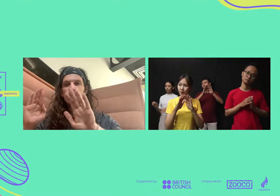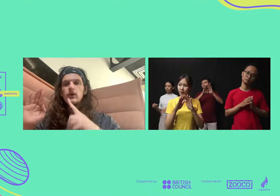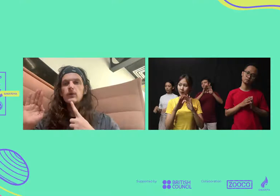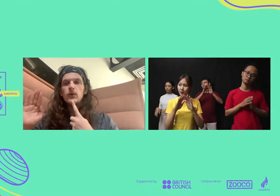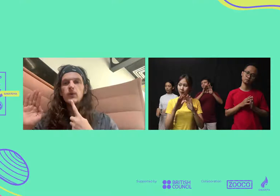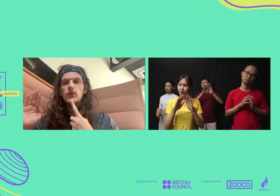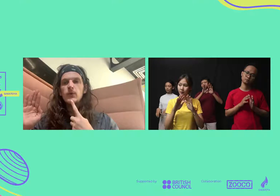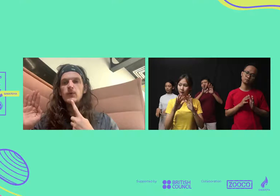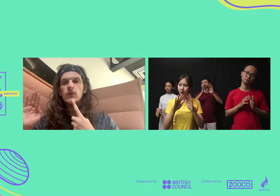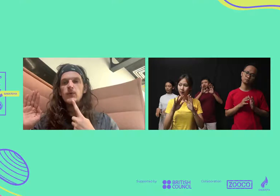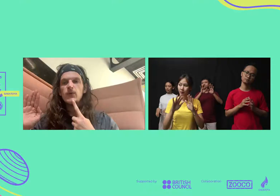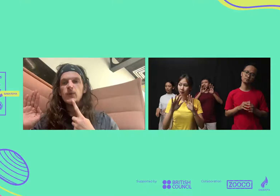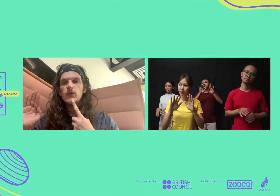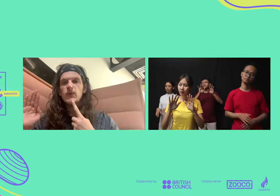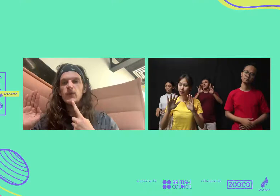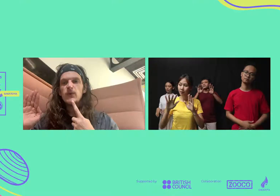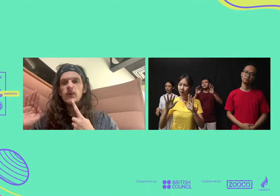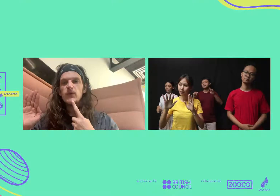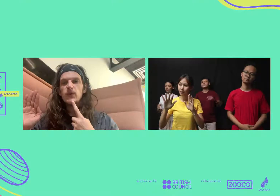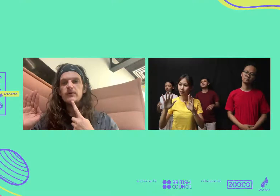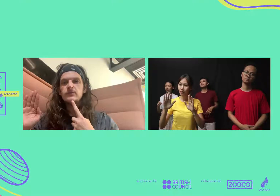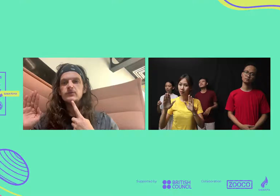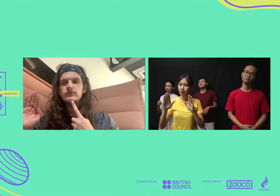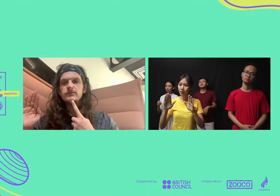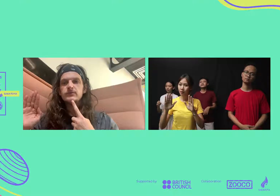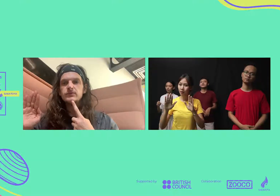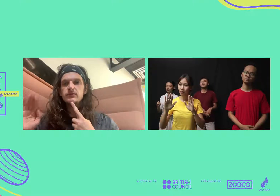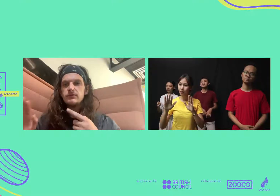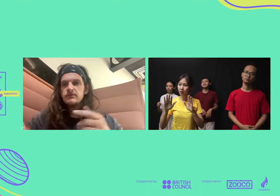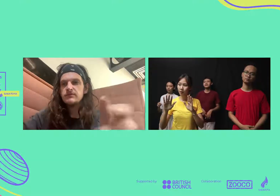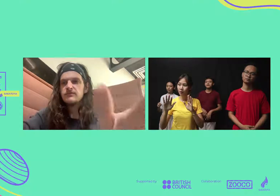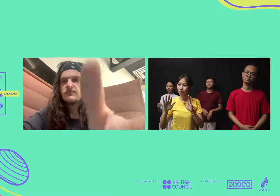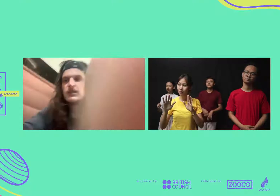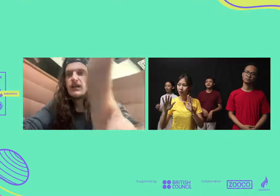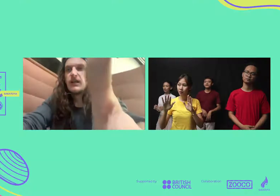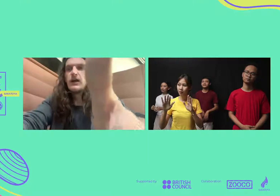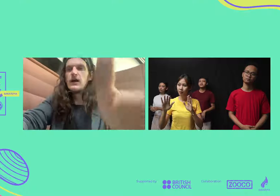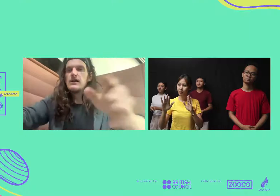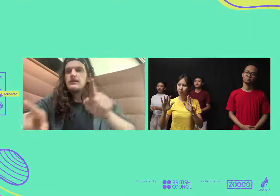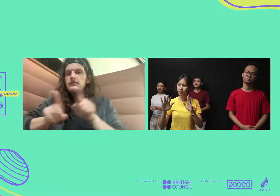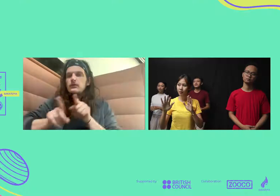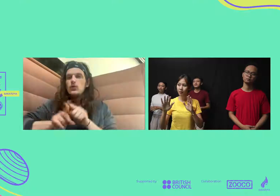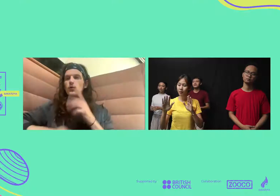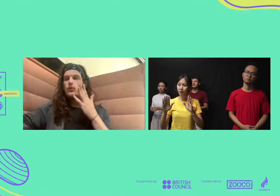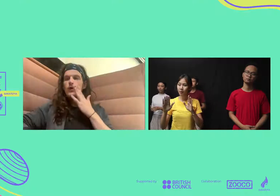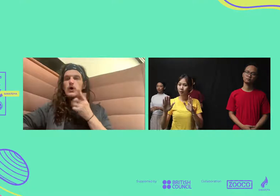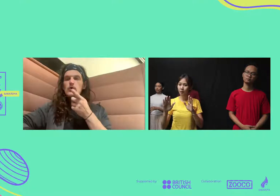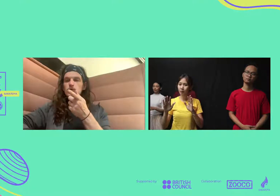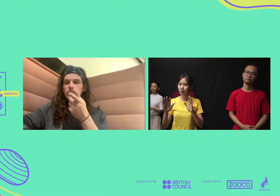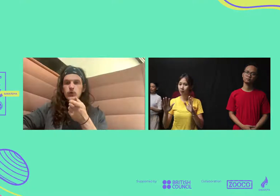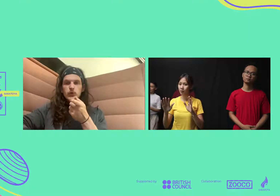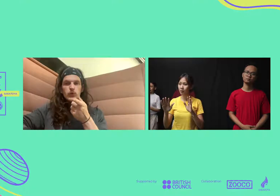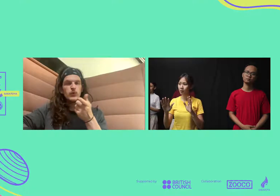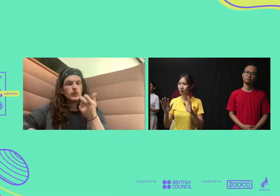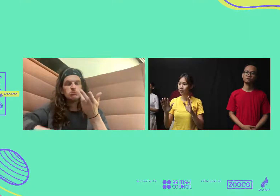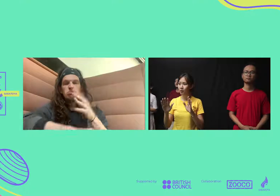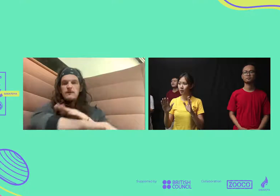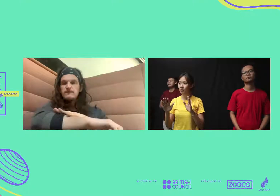might be something like this. So look at my mouth, what I'm doing with my mouth here. I'm creating a feeling of the